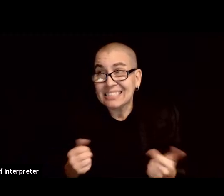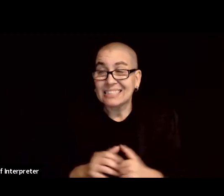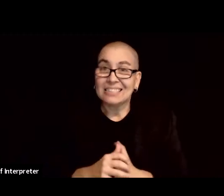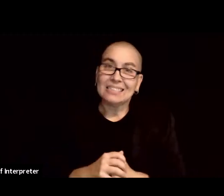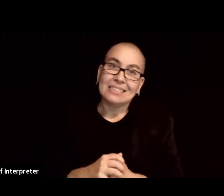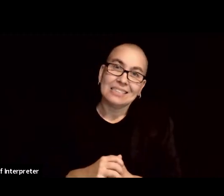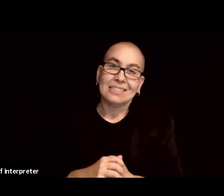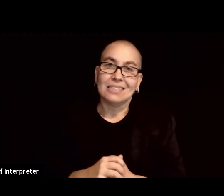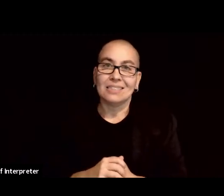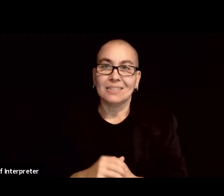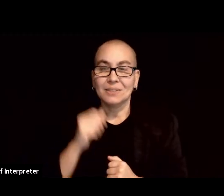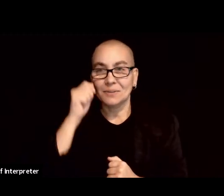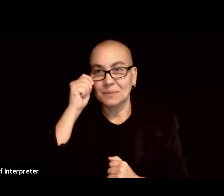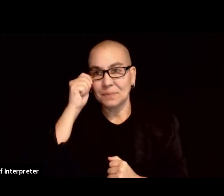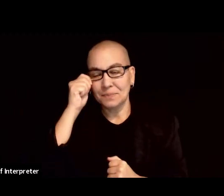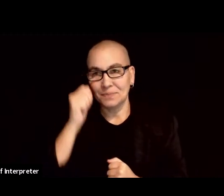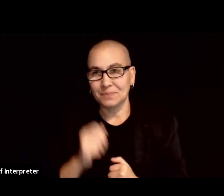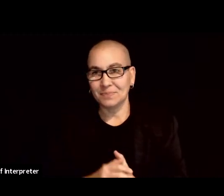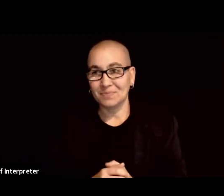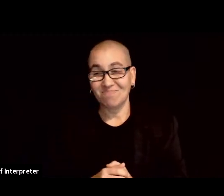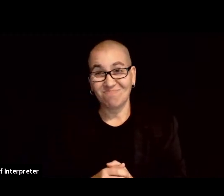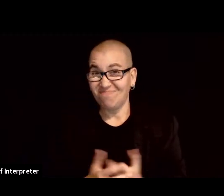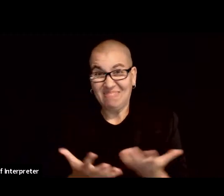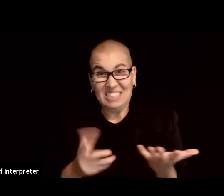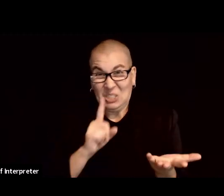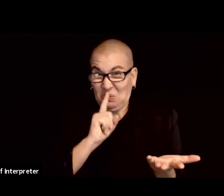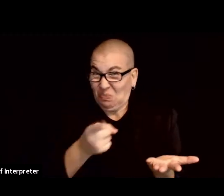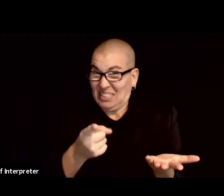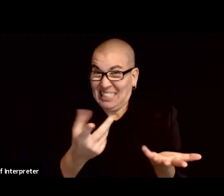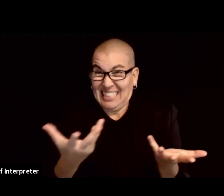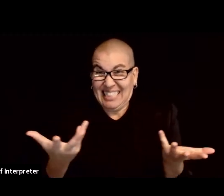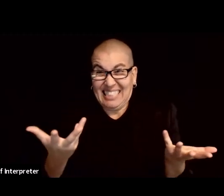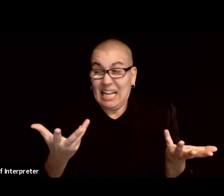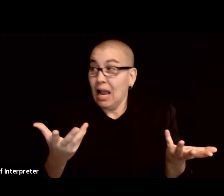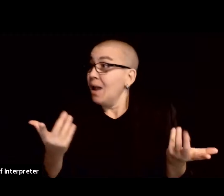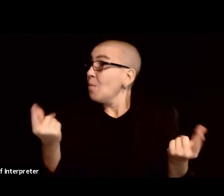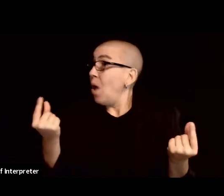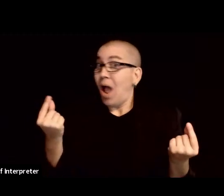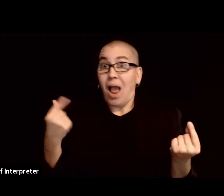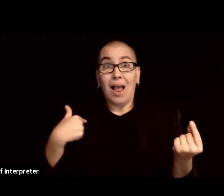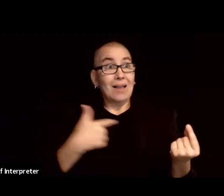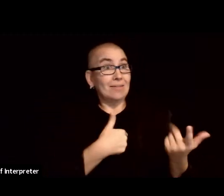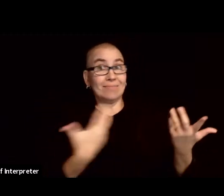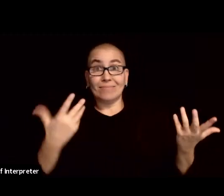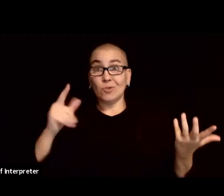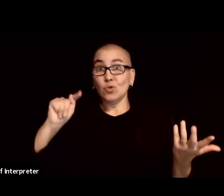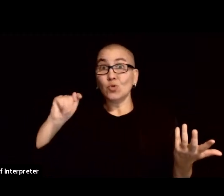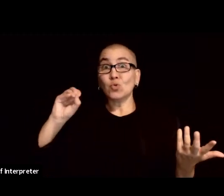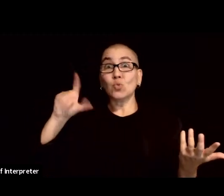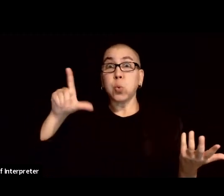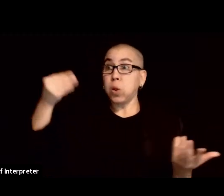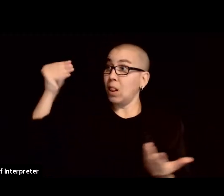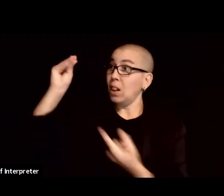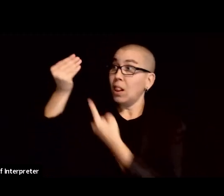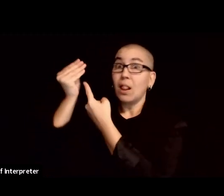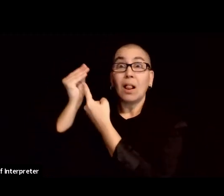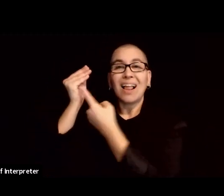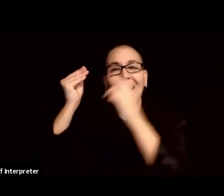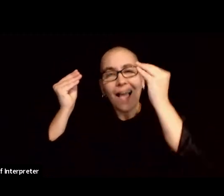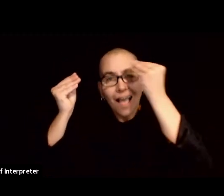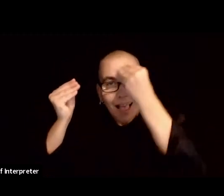our main tool is education, and it's really reaching out to the relevant